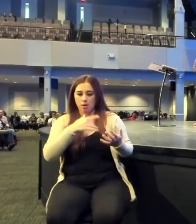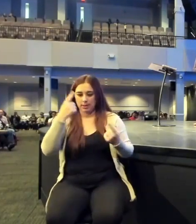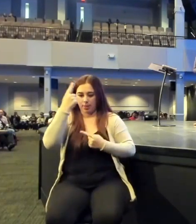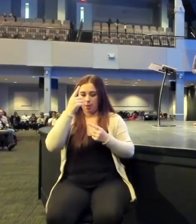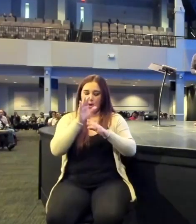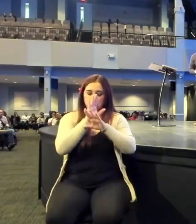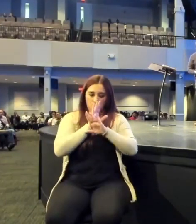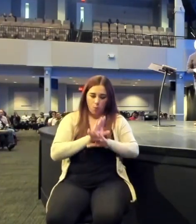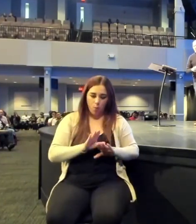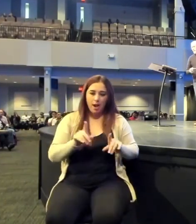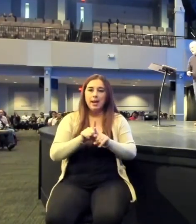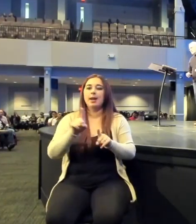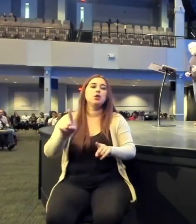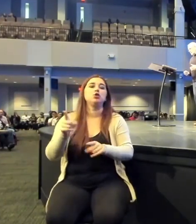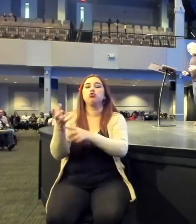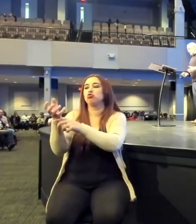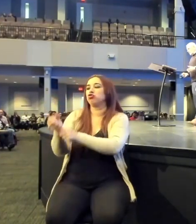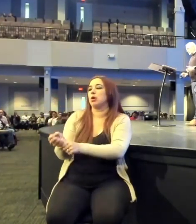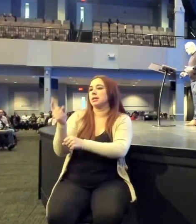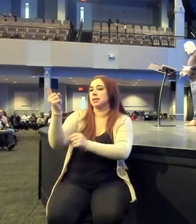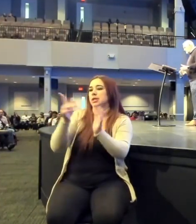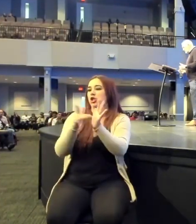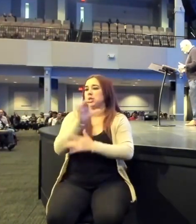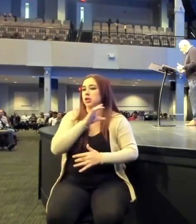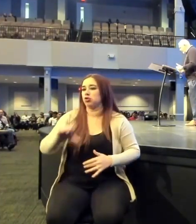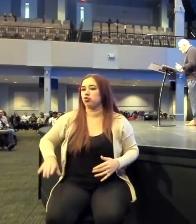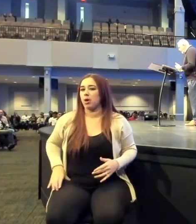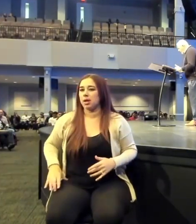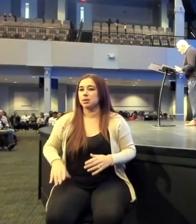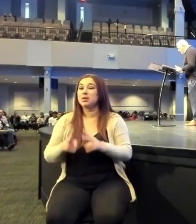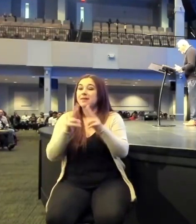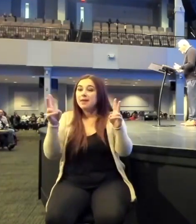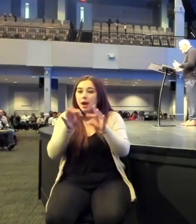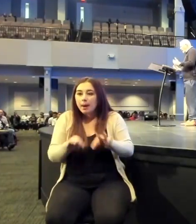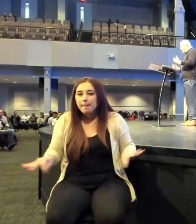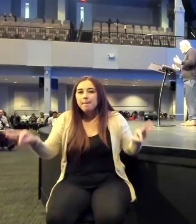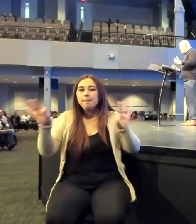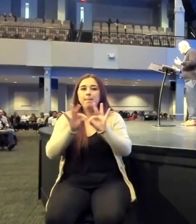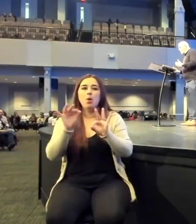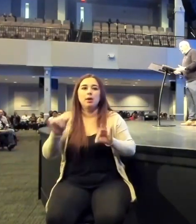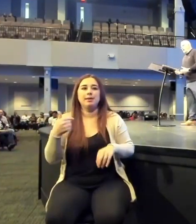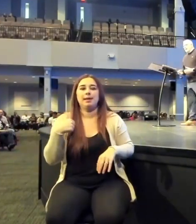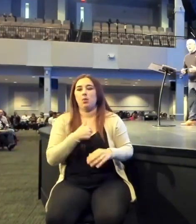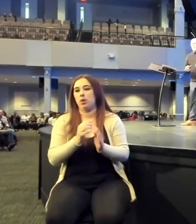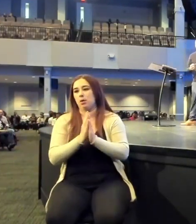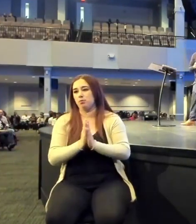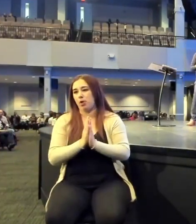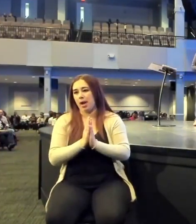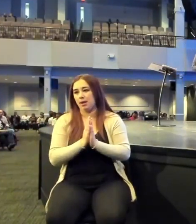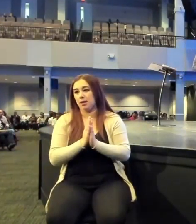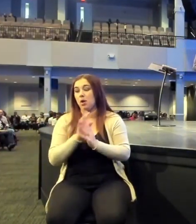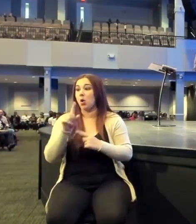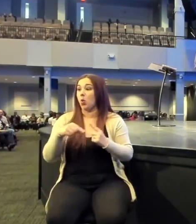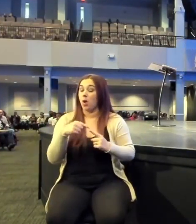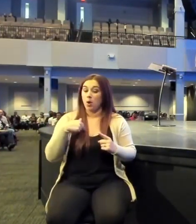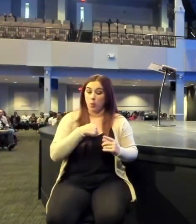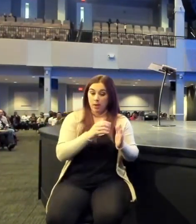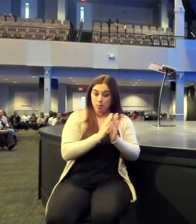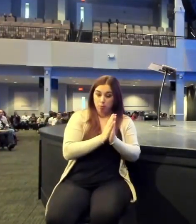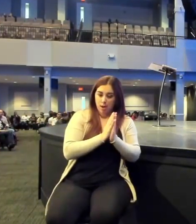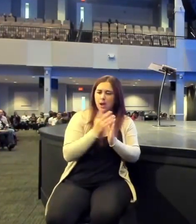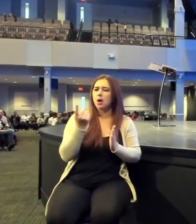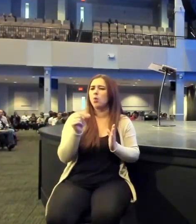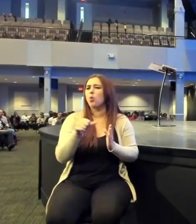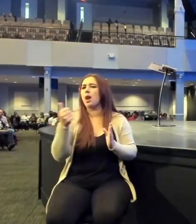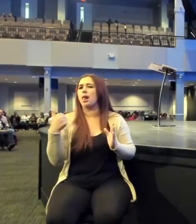rest as you trust in Christ Jesus. So it's very important that we pray. Now, when we pray, what else do we